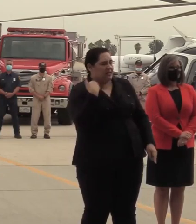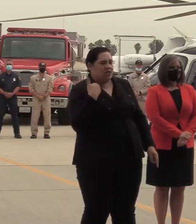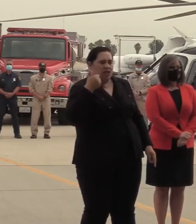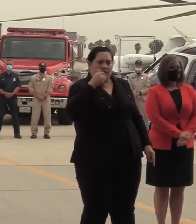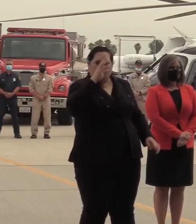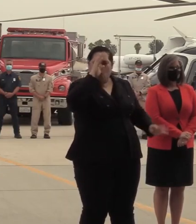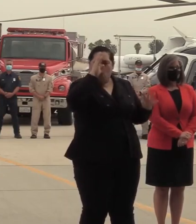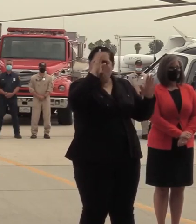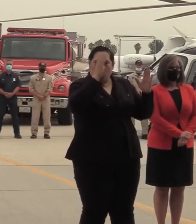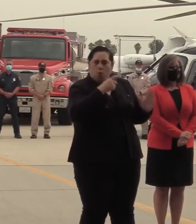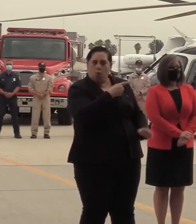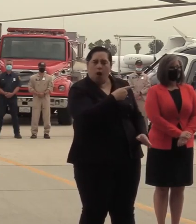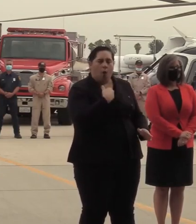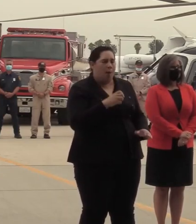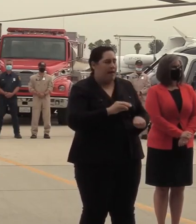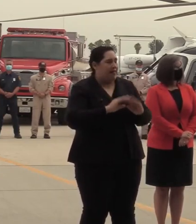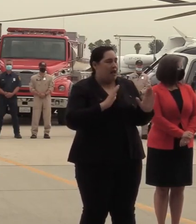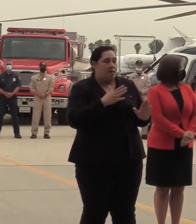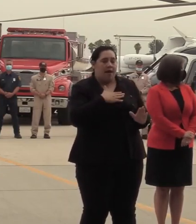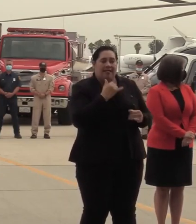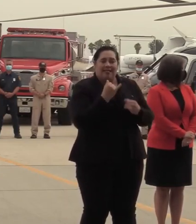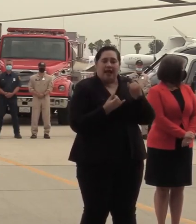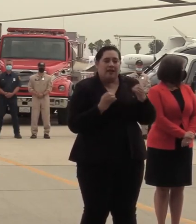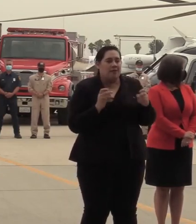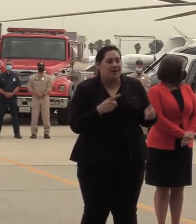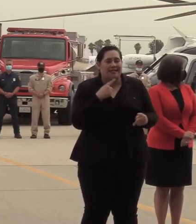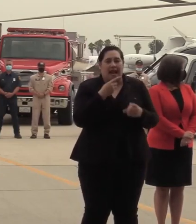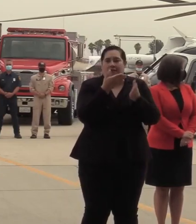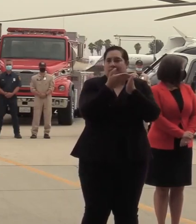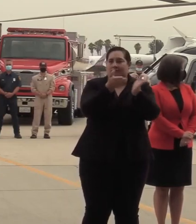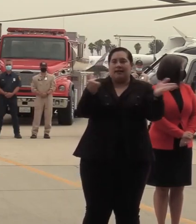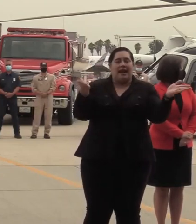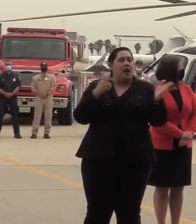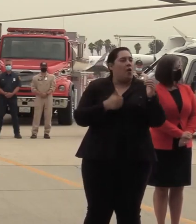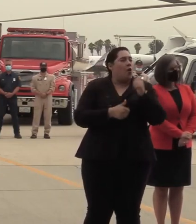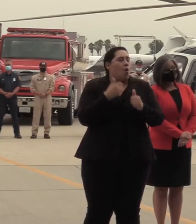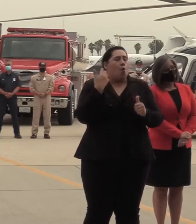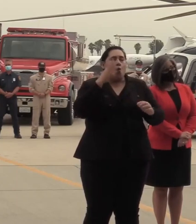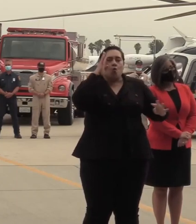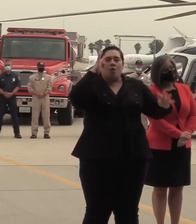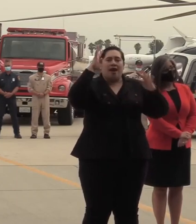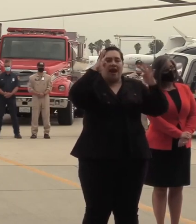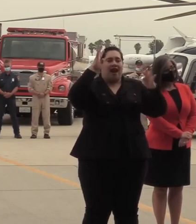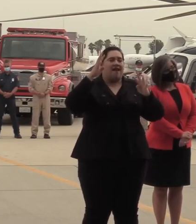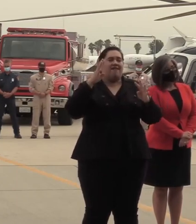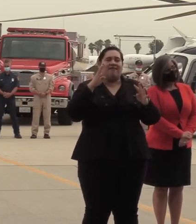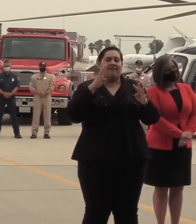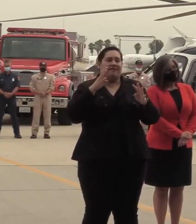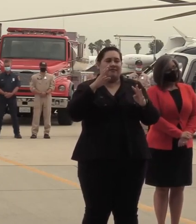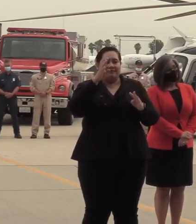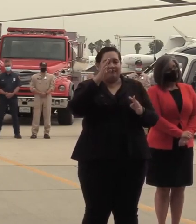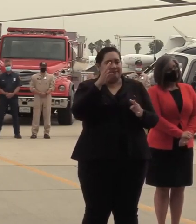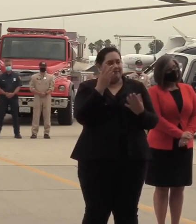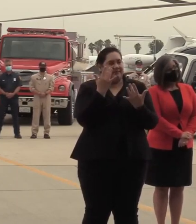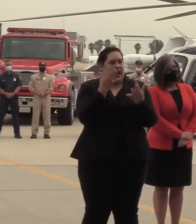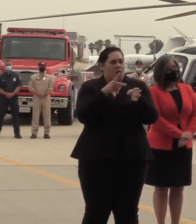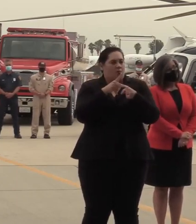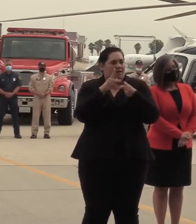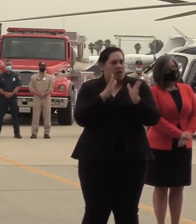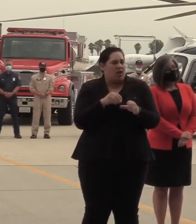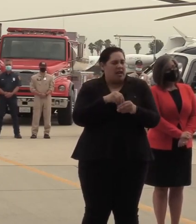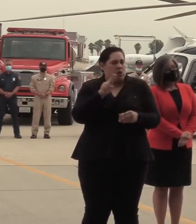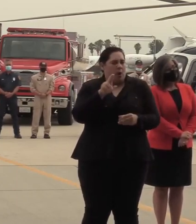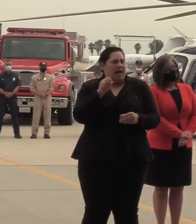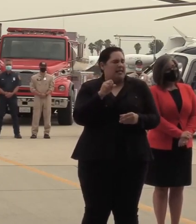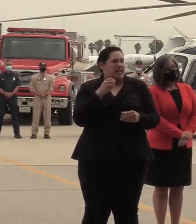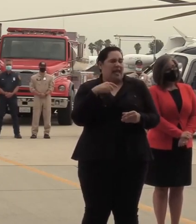I want to be very clear about that. This is one of my last chances probably to say this publicly. He has been one of the most creative fire professionals in the United States of America, if